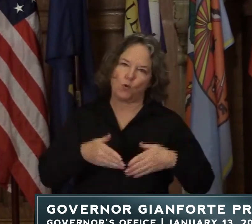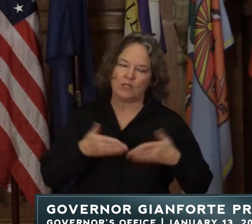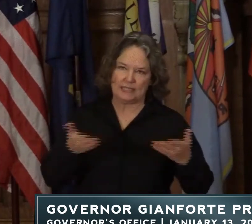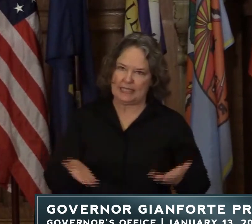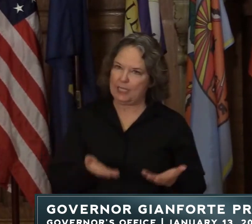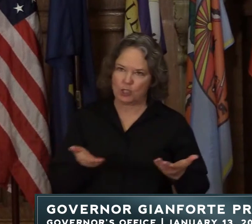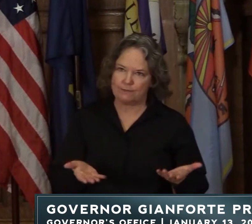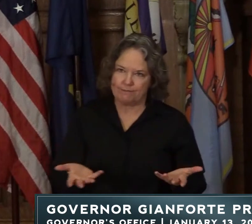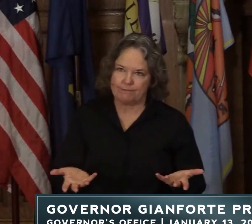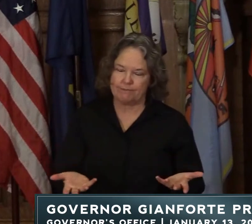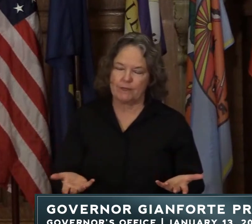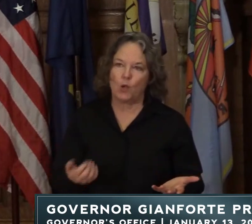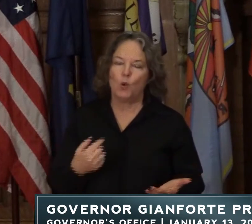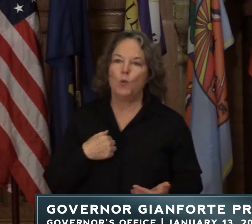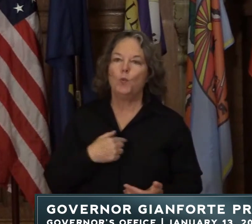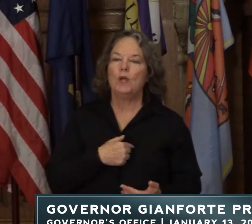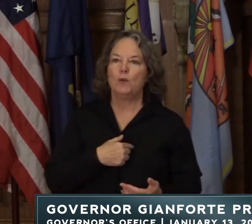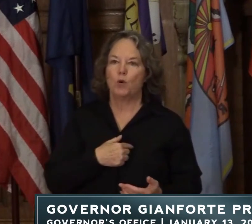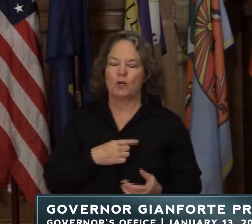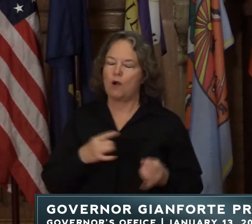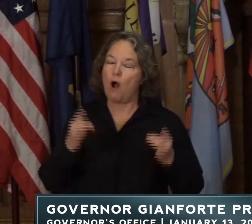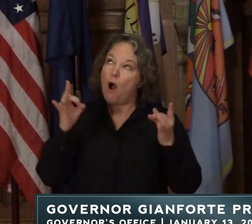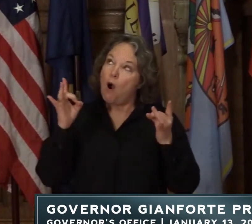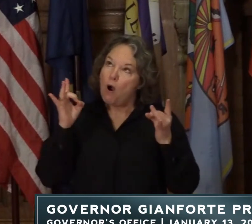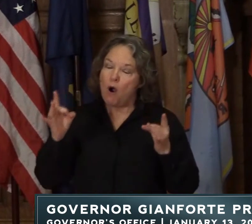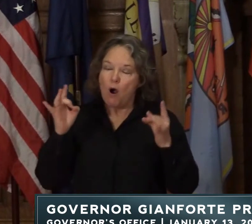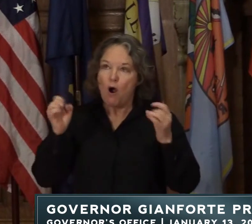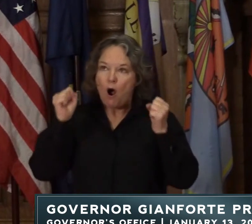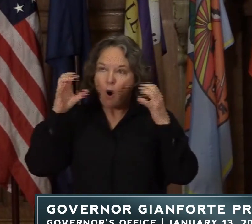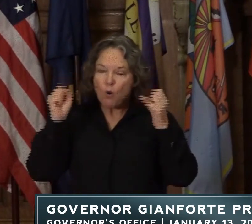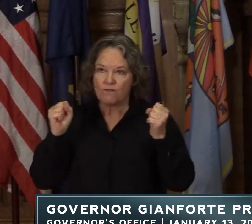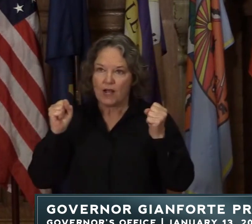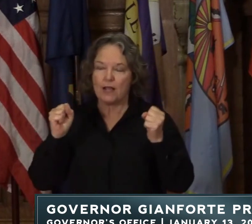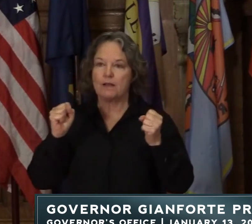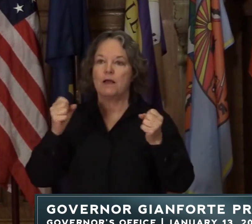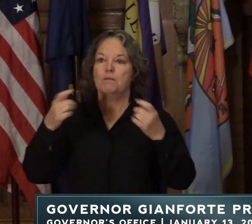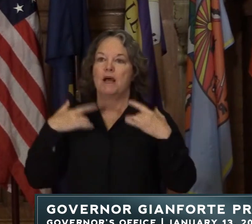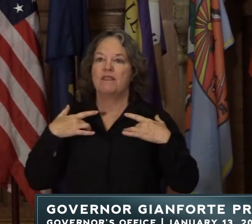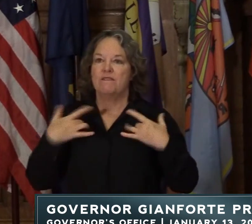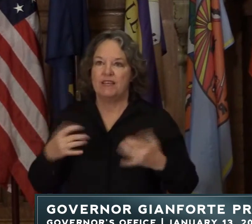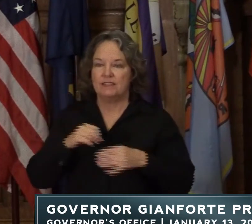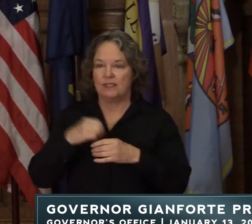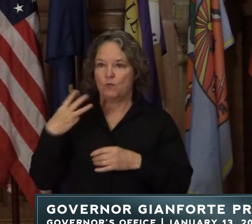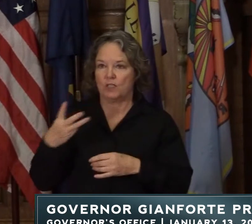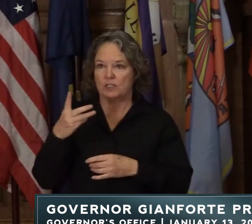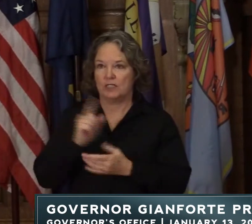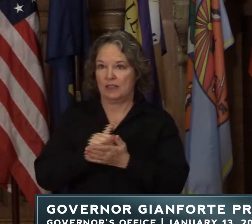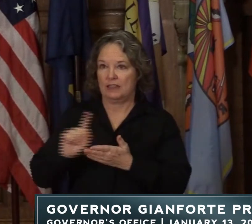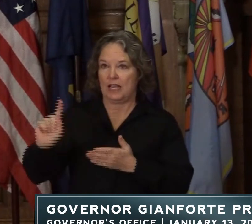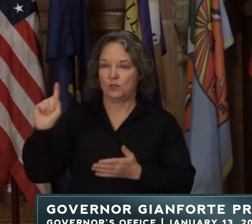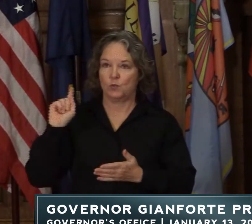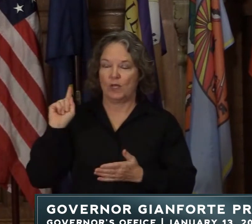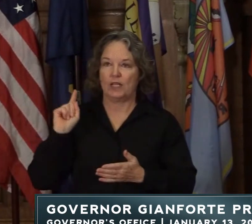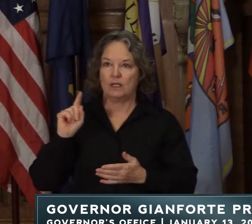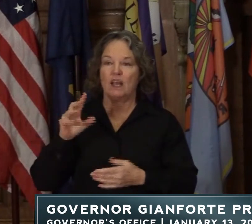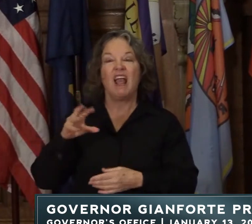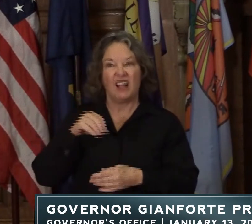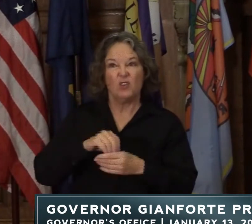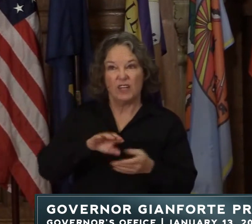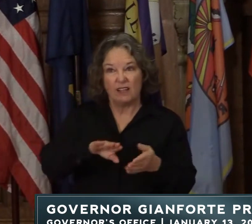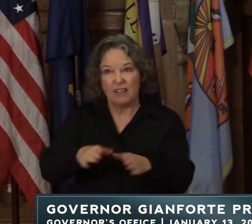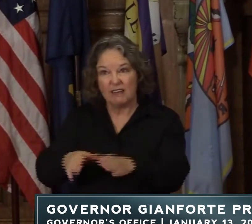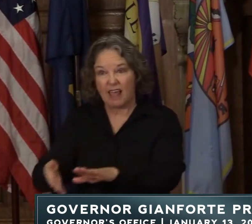I mean, we were horrified by the events that occurred in Washington last week, including the deaths